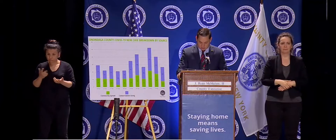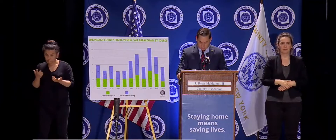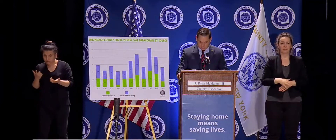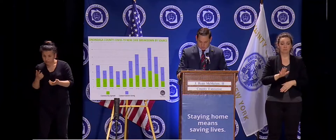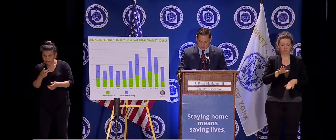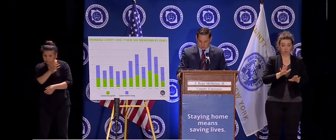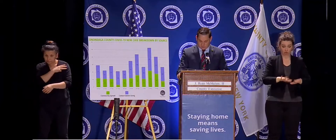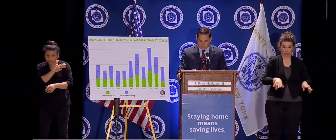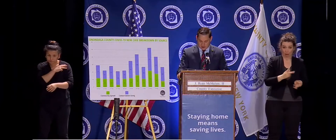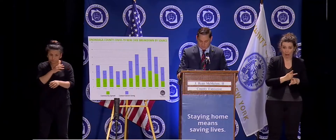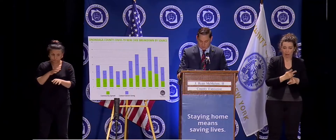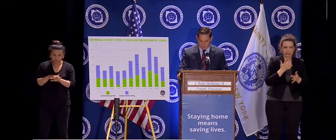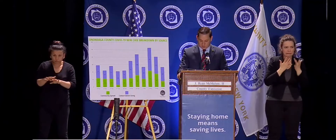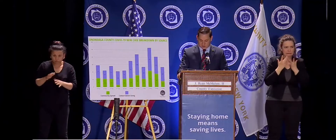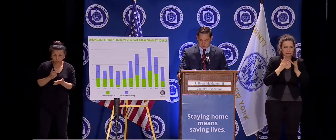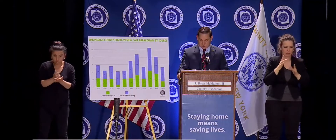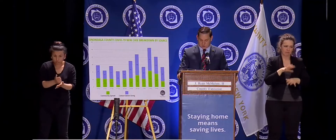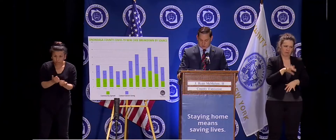That number is